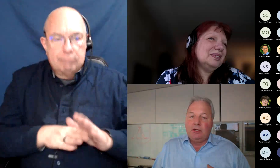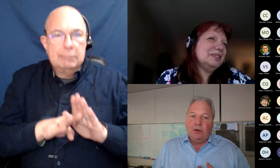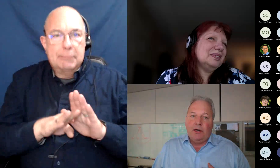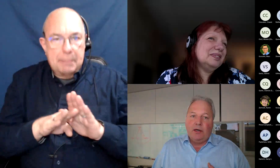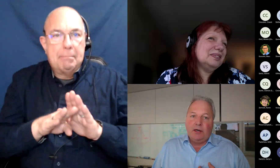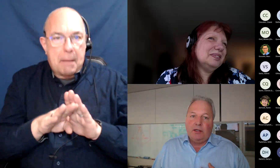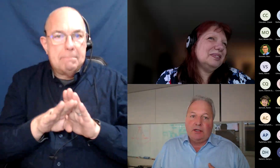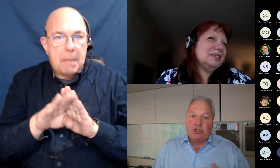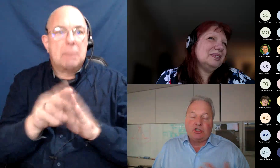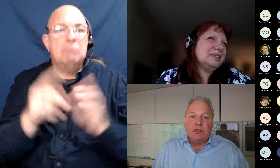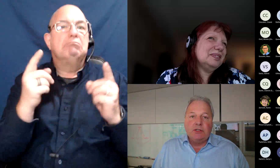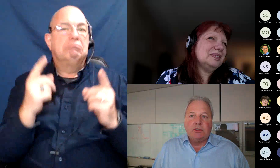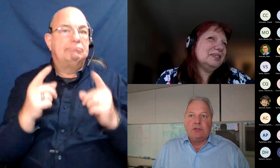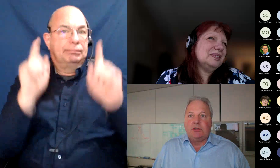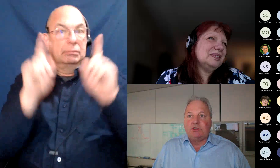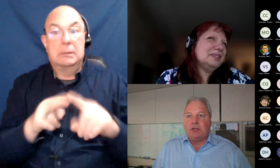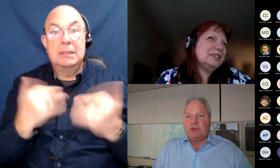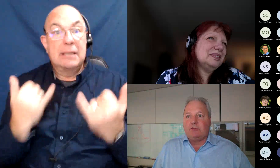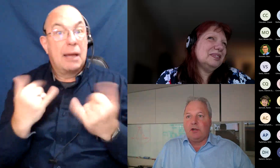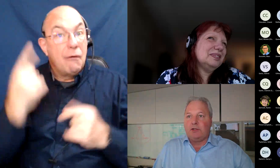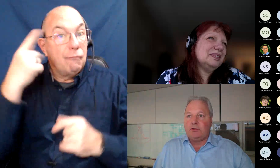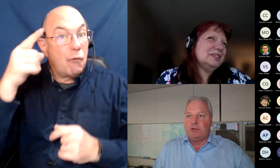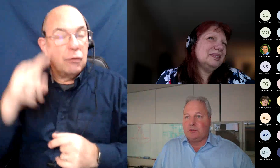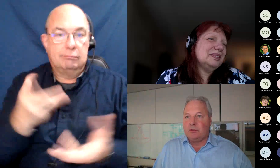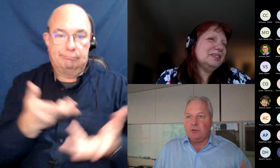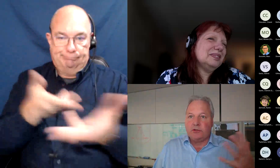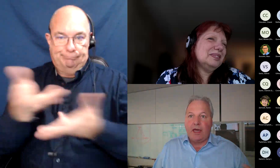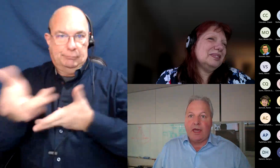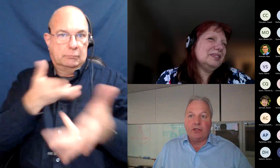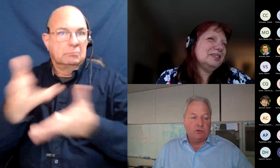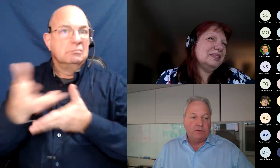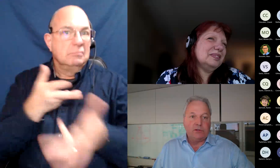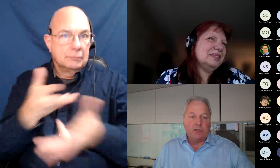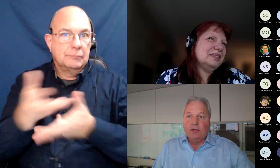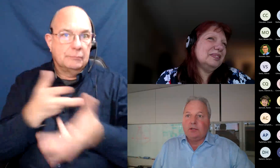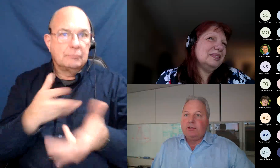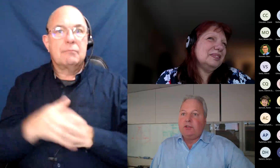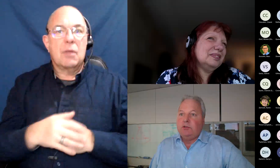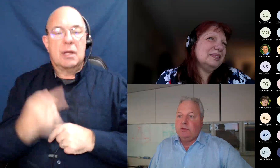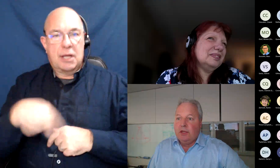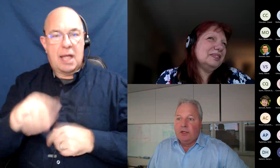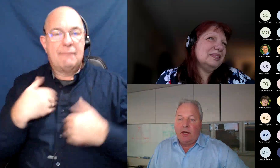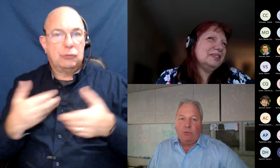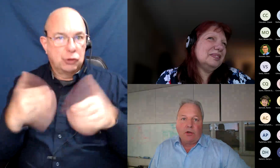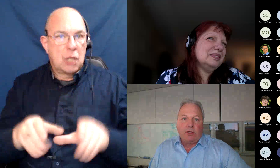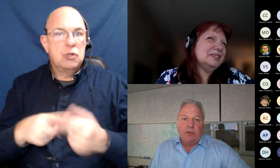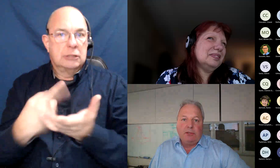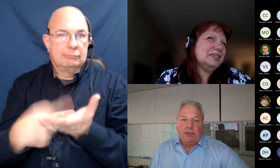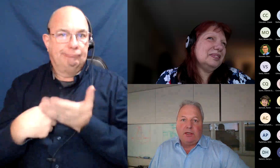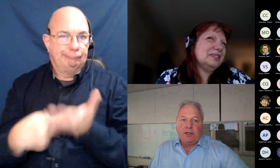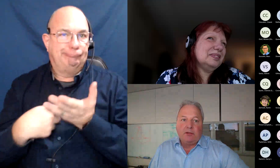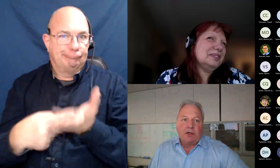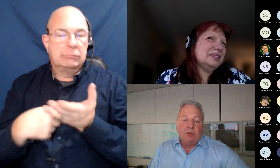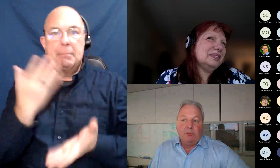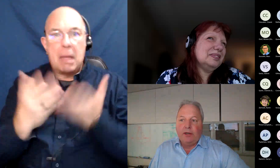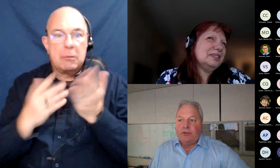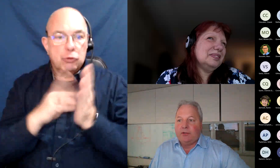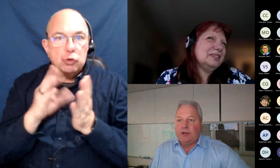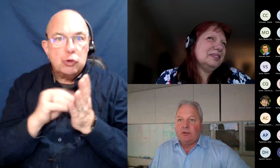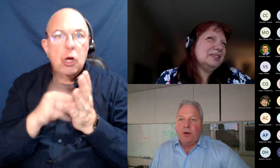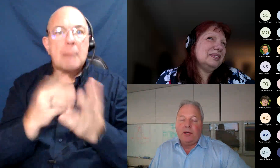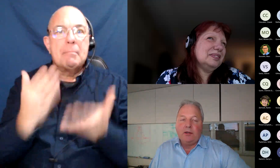is, an exchange. It's a chance for us, us anchovies, to continue that work and maybe take another